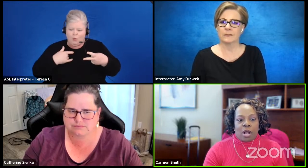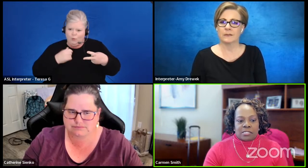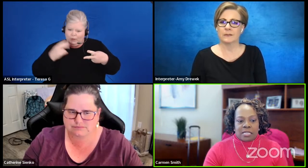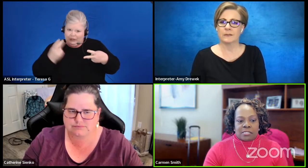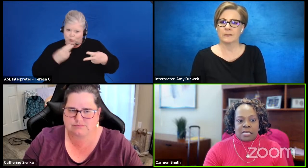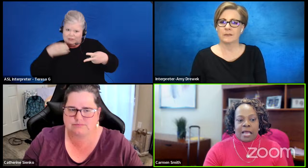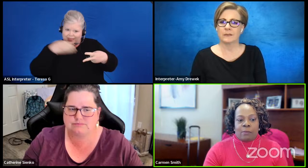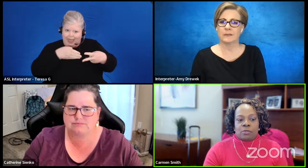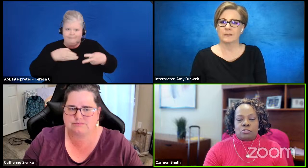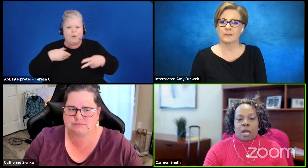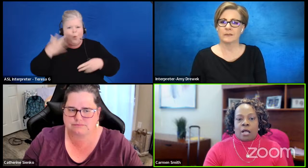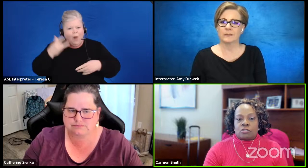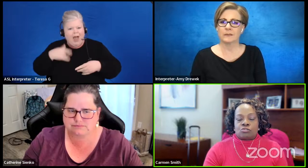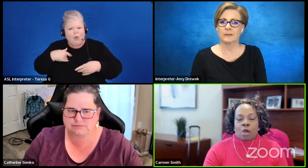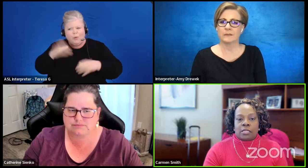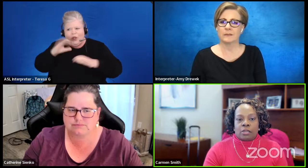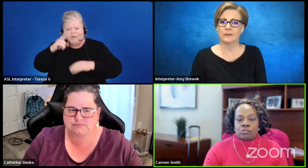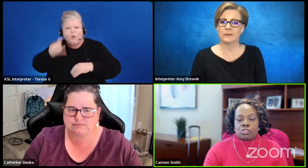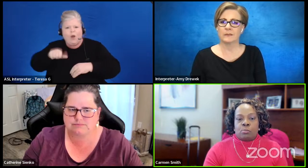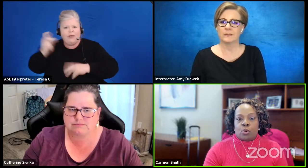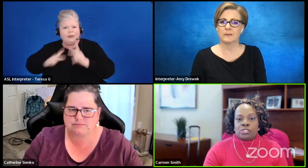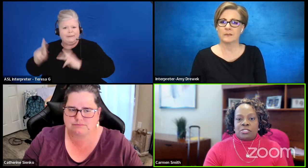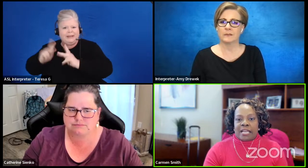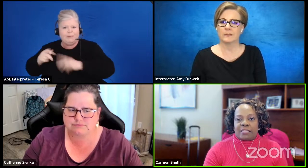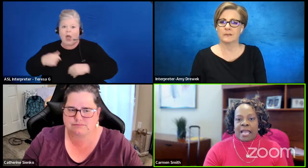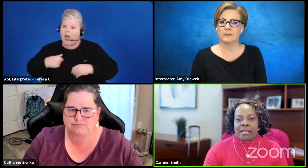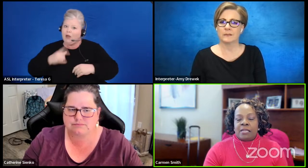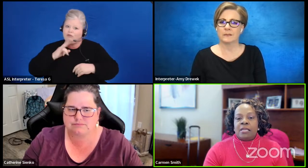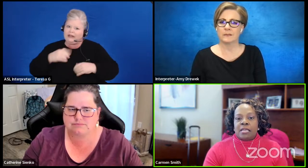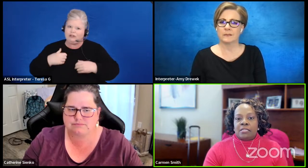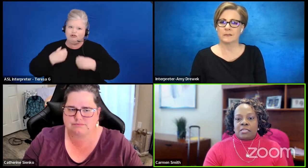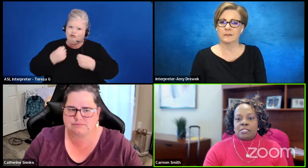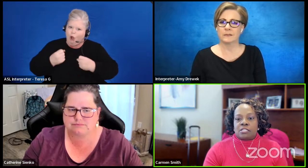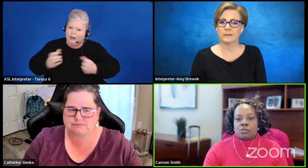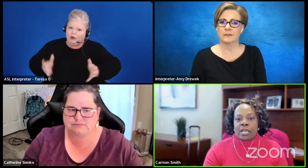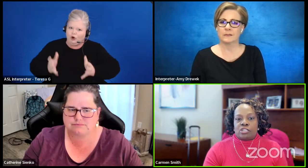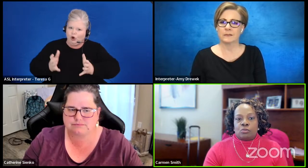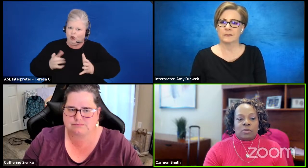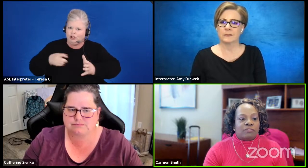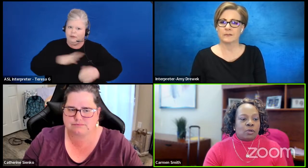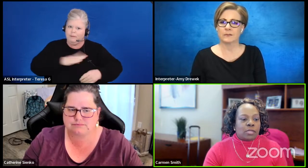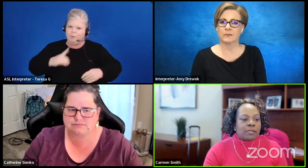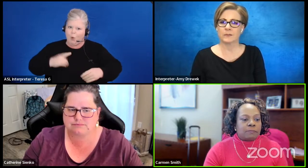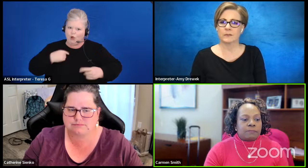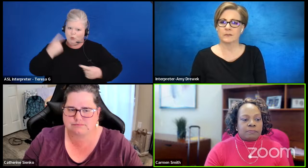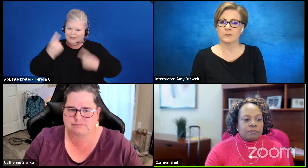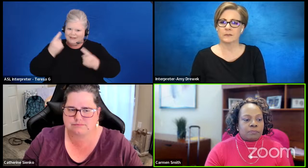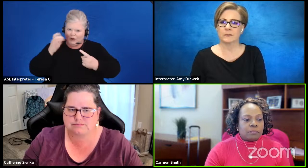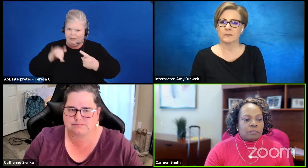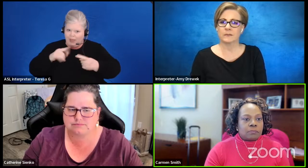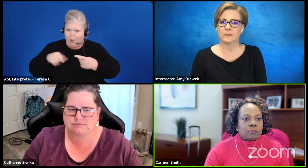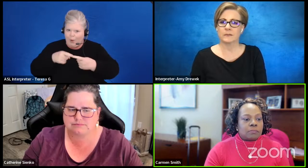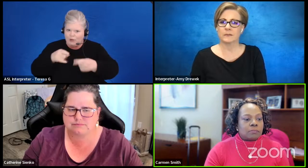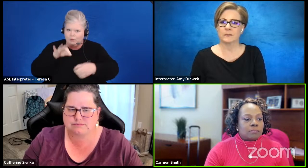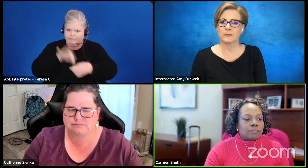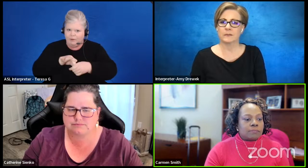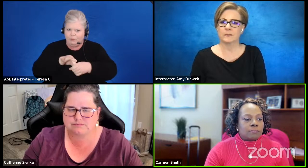in the process? And I would strongly urge the board to take that into consideration when voting.